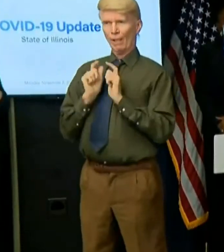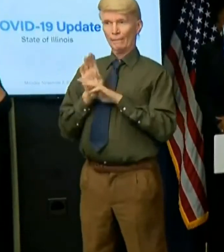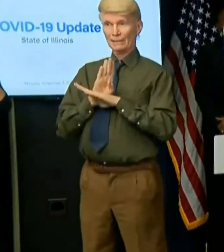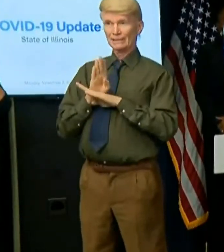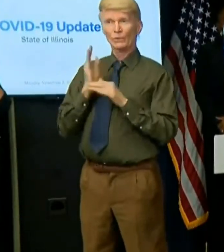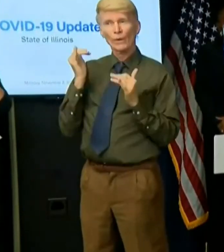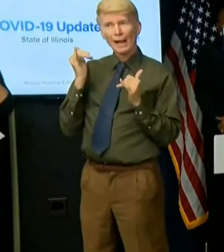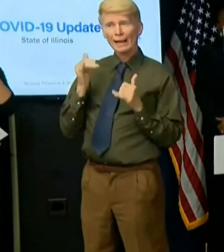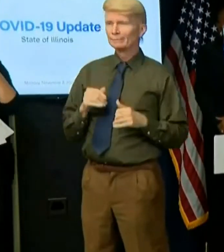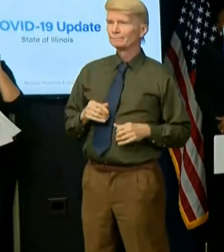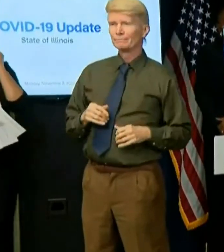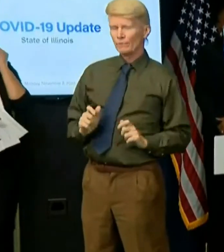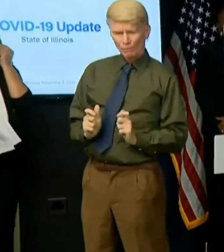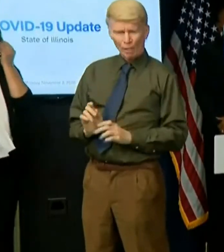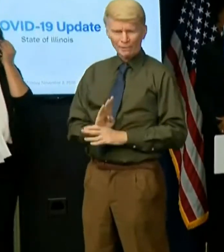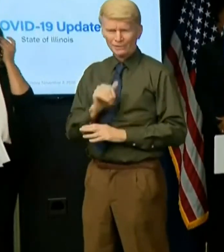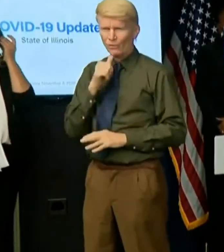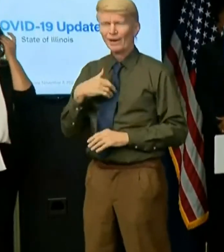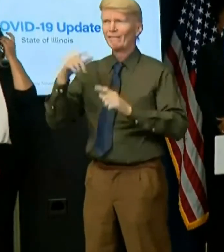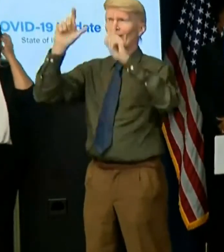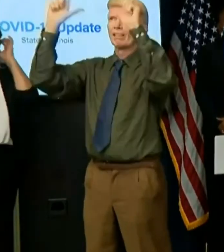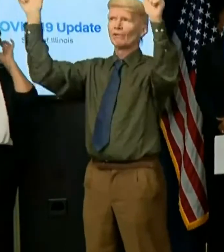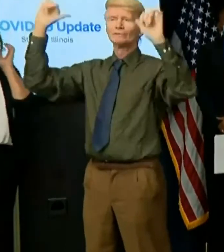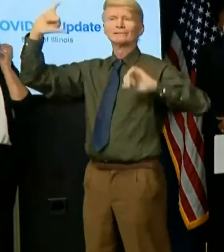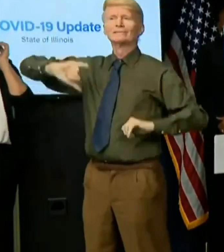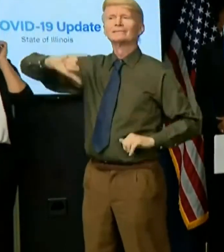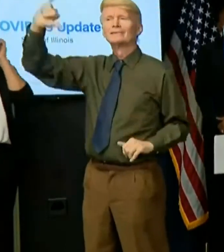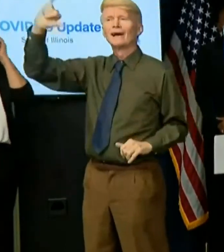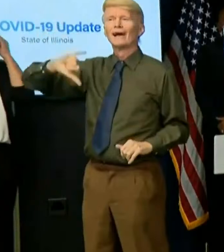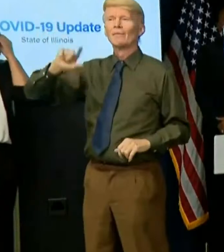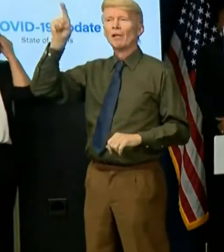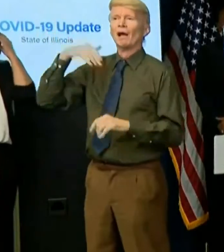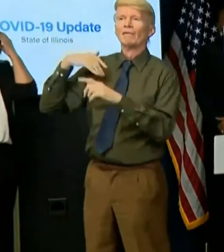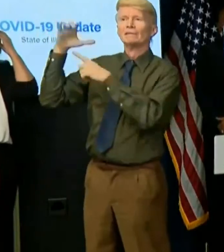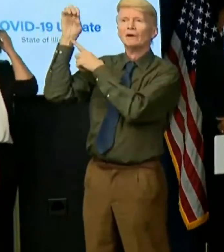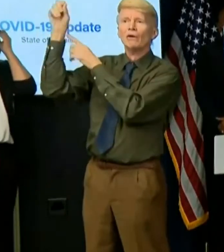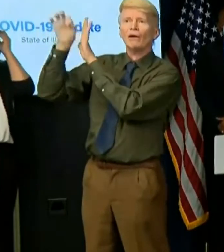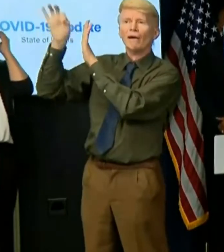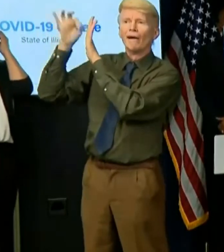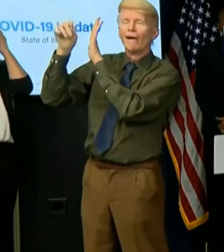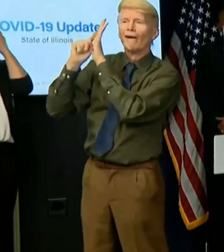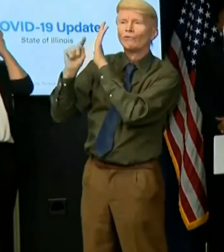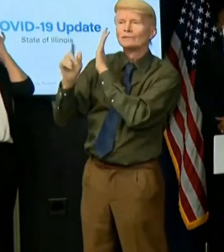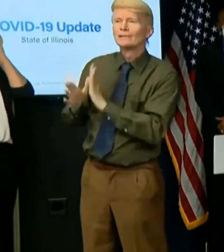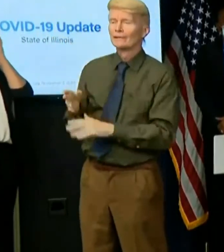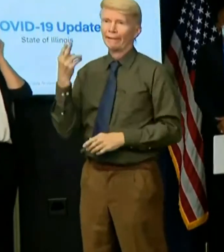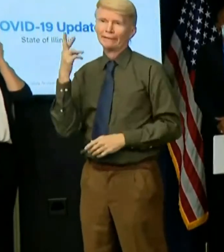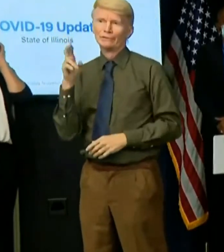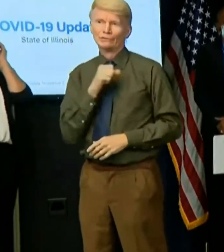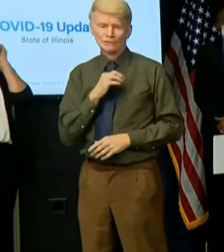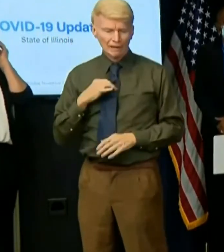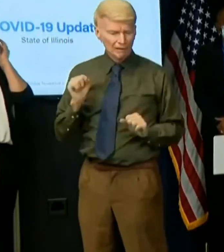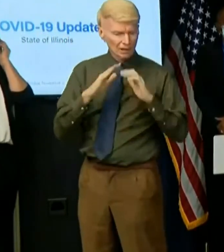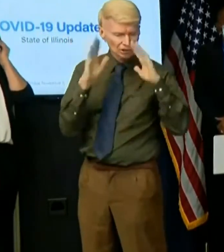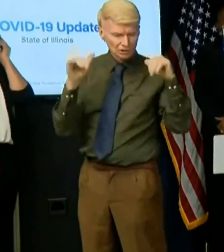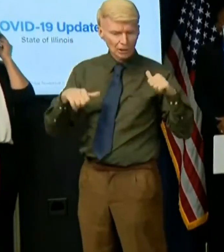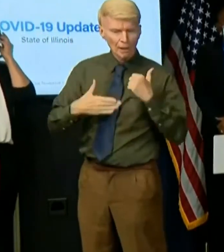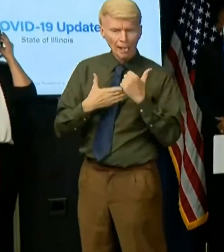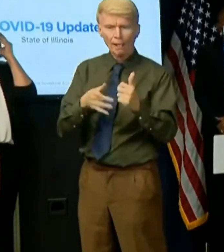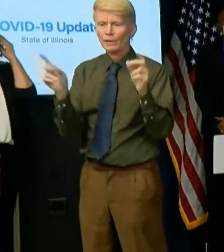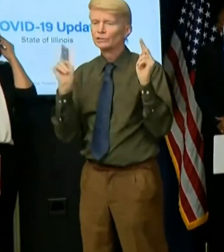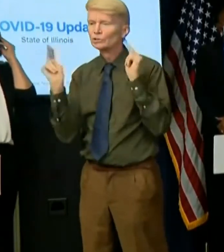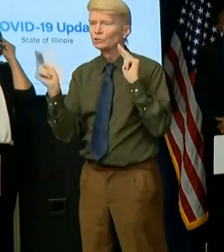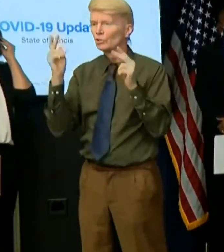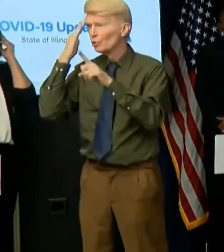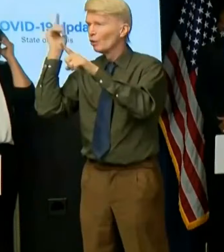businesses don't have typically what large businesses do, which is a full-time accountant, a full-time HR person that can assist them in navigating through all